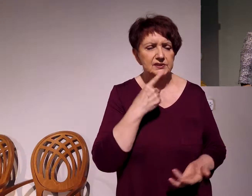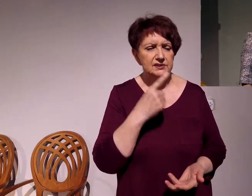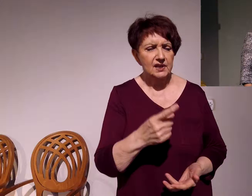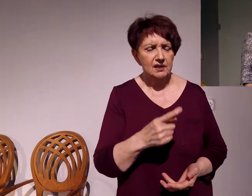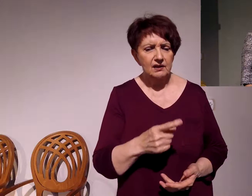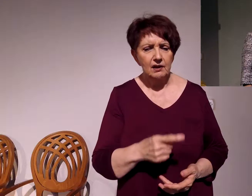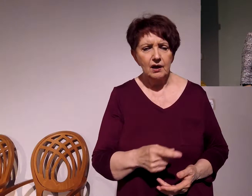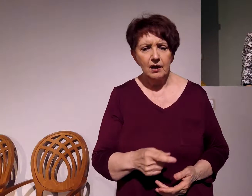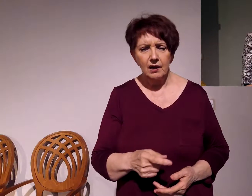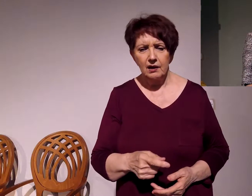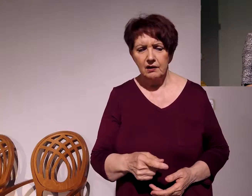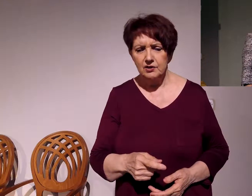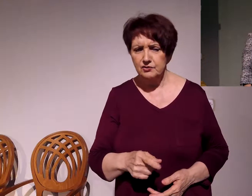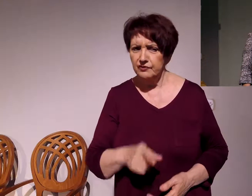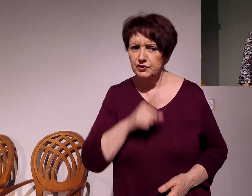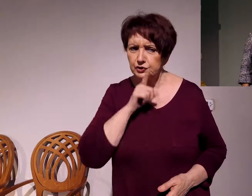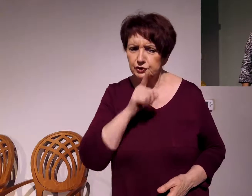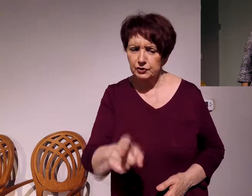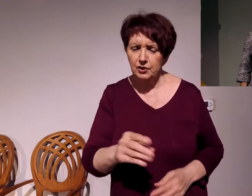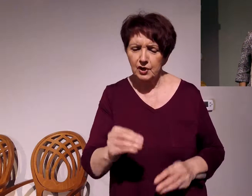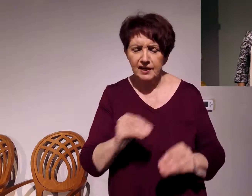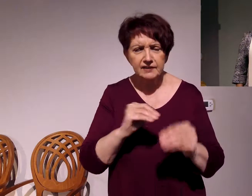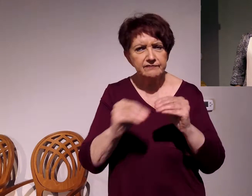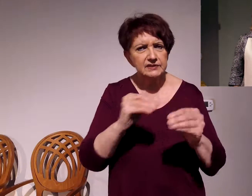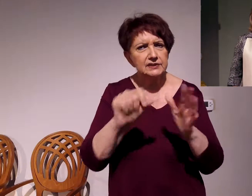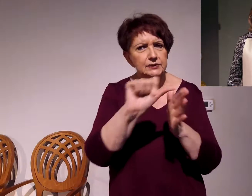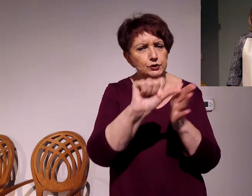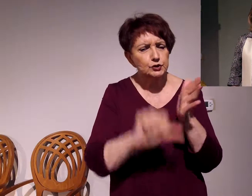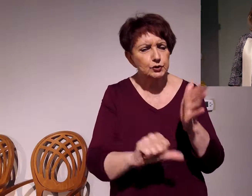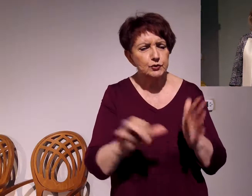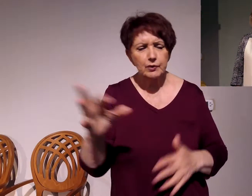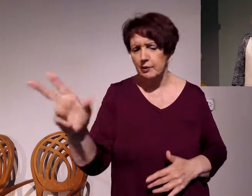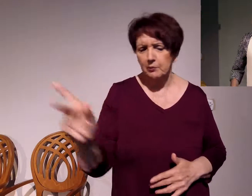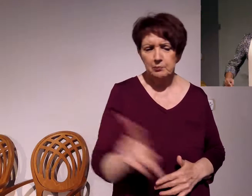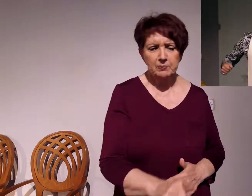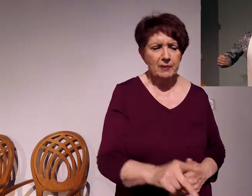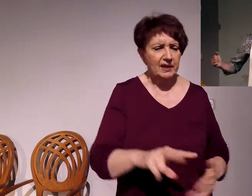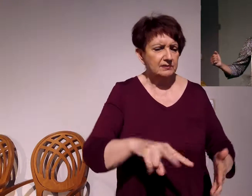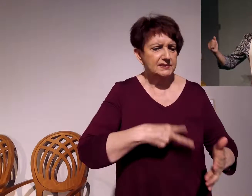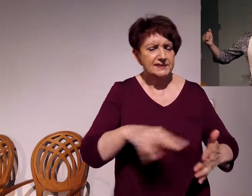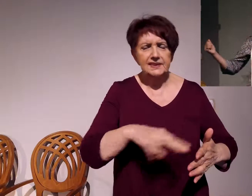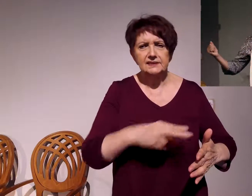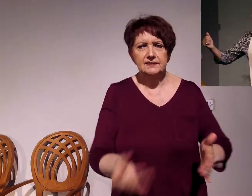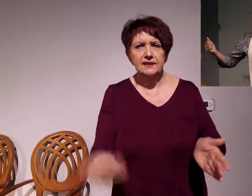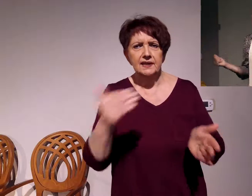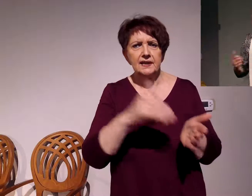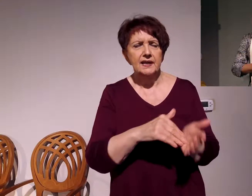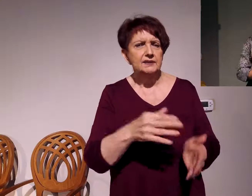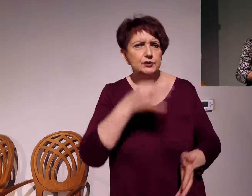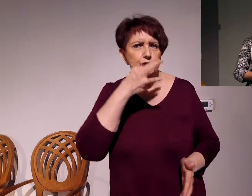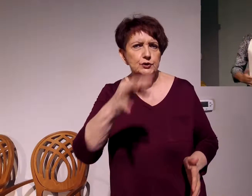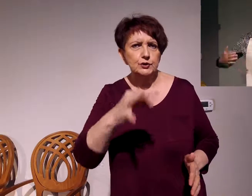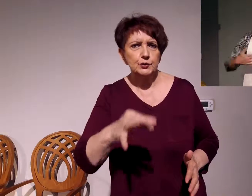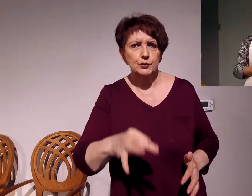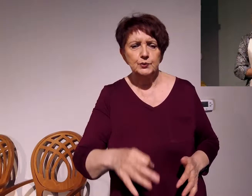said, absolutely, I can do this surgery. You'll be back. You'll be ballroom dancing before you know it and riding your